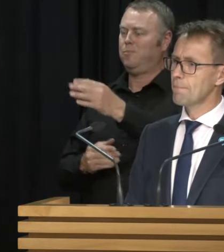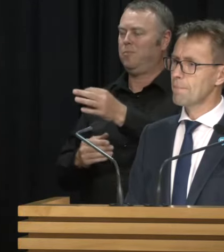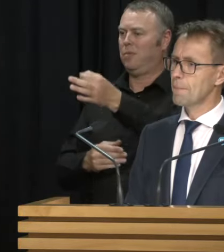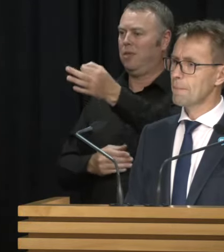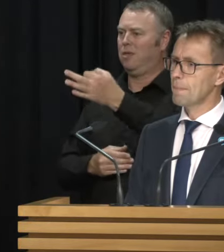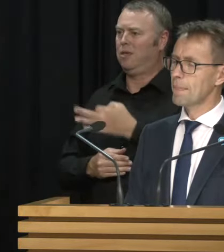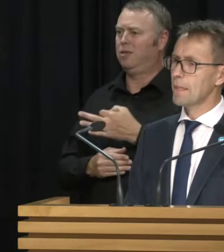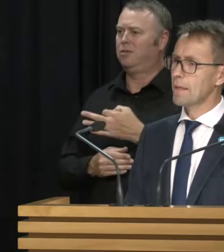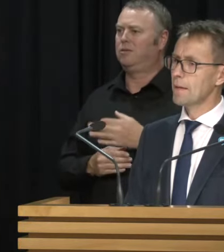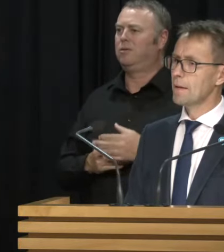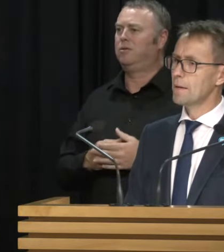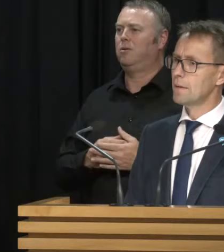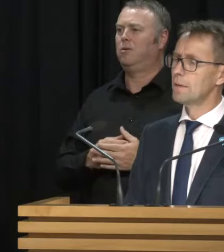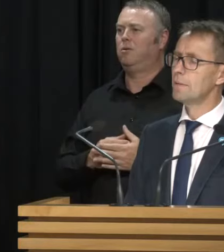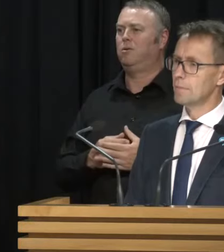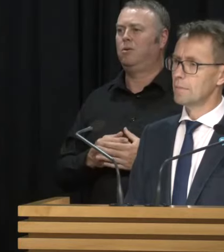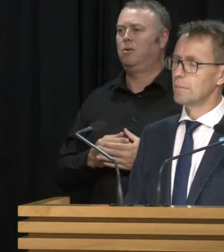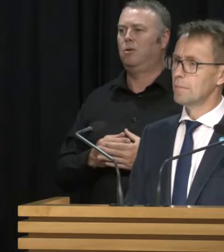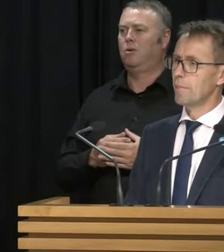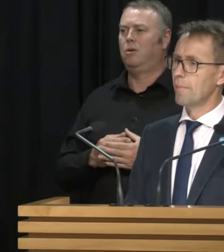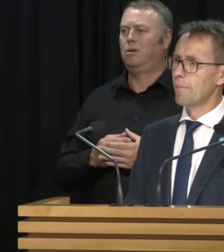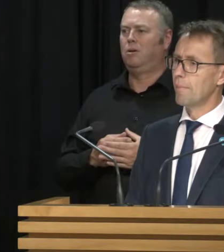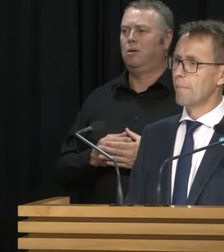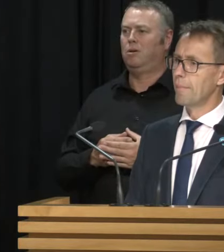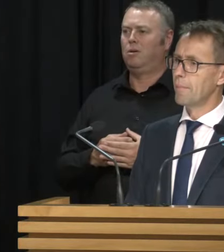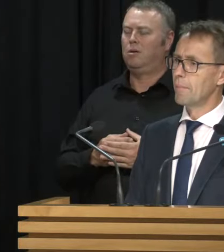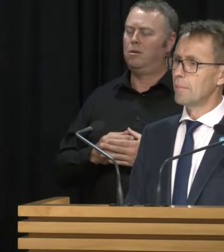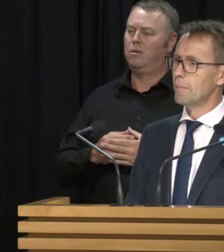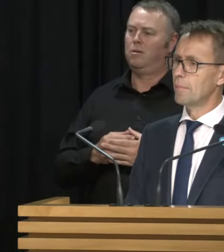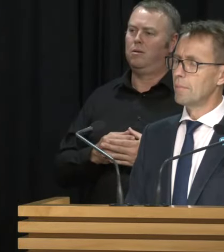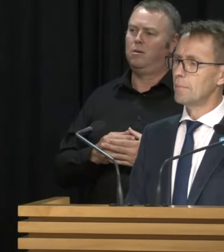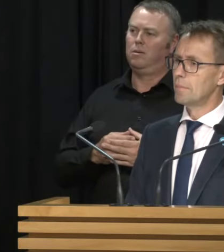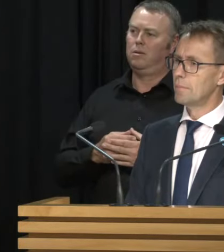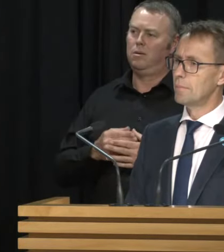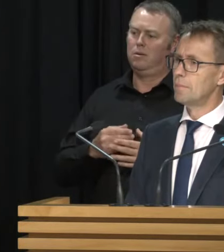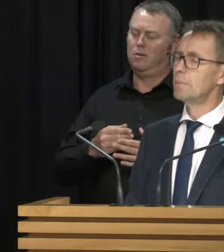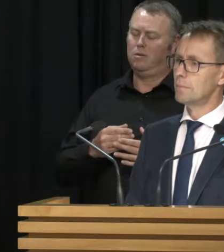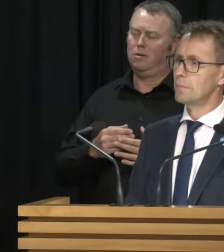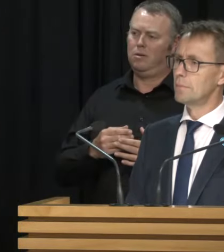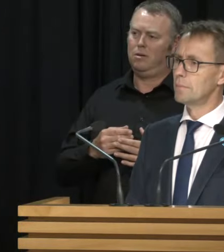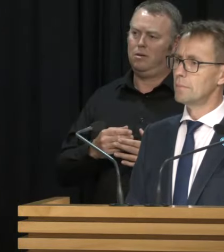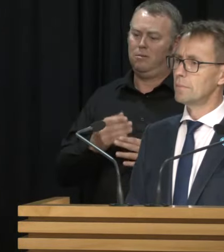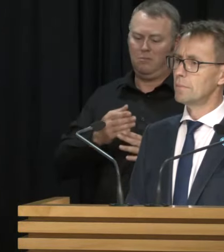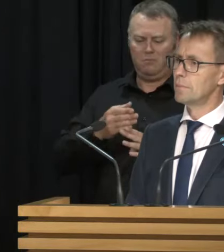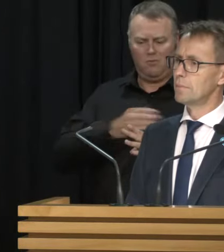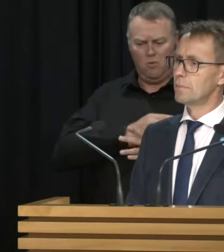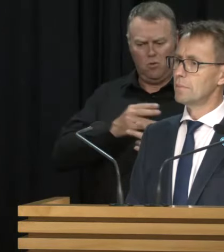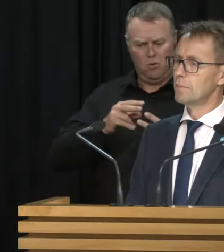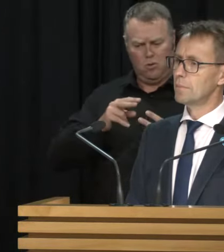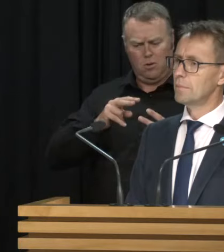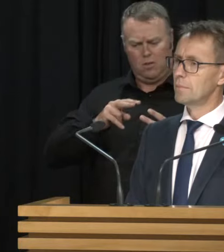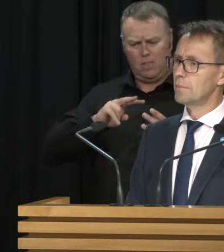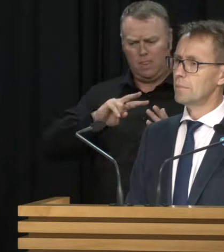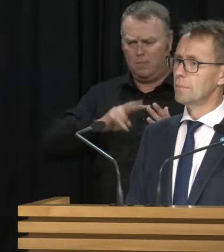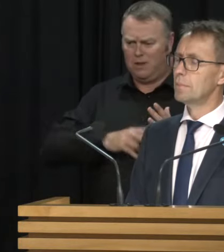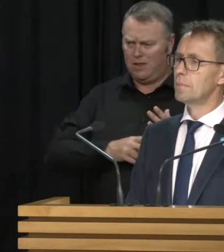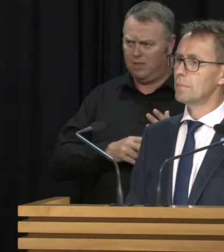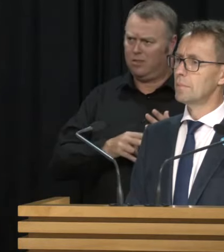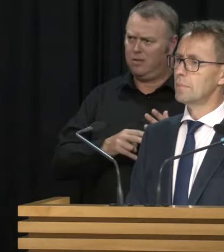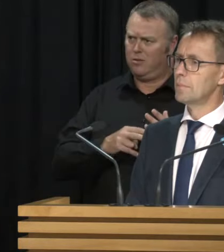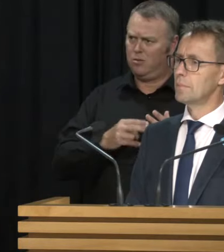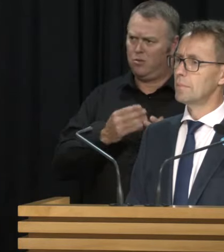everyone, particularly post contacts and the school should have been tested before